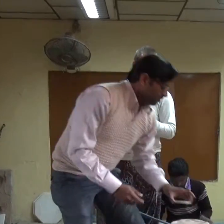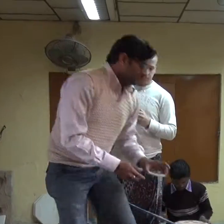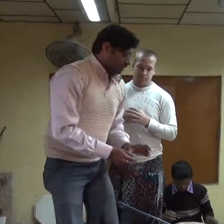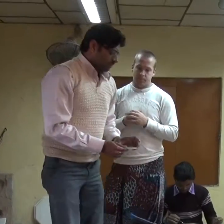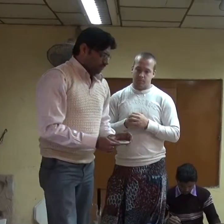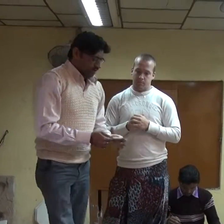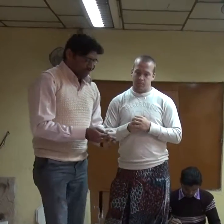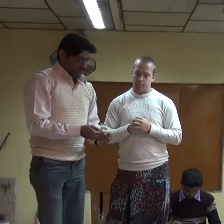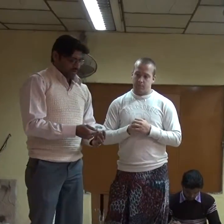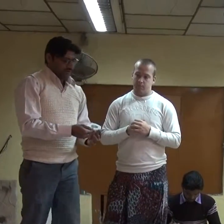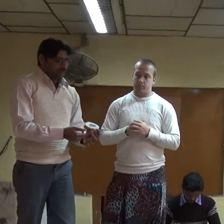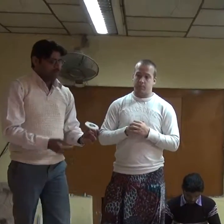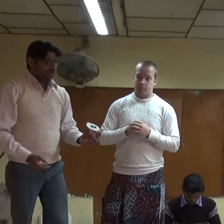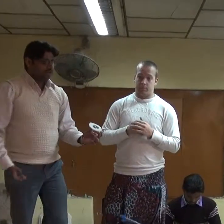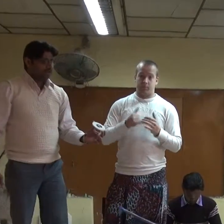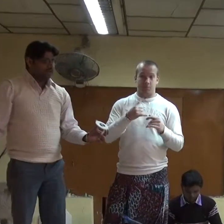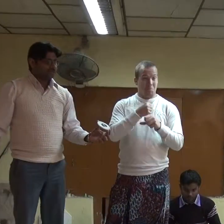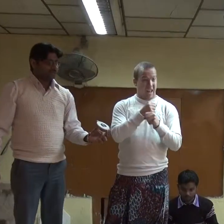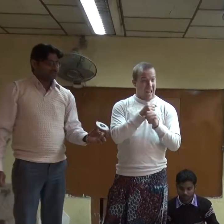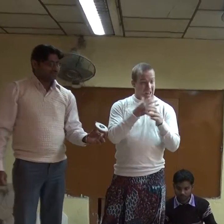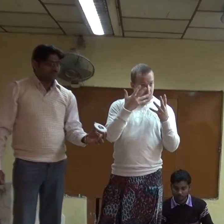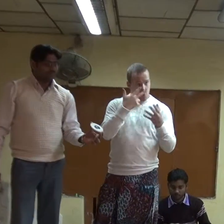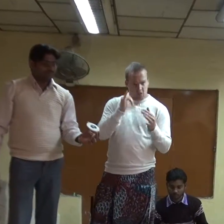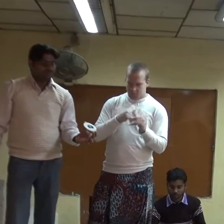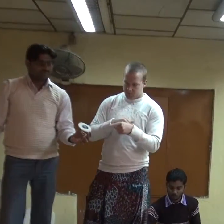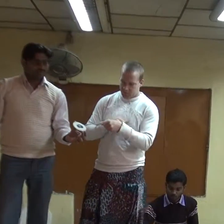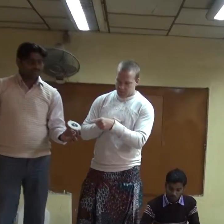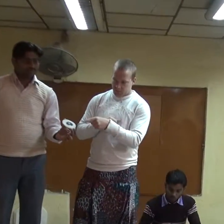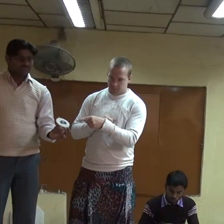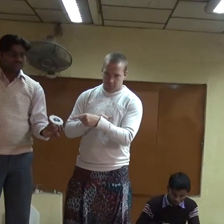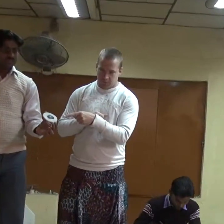After rubbing, they make a flower, for example, like this flower.